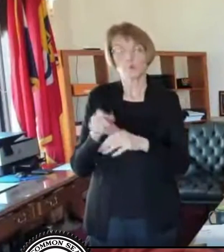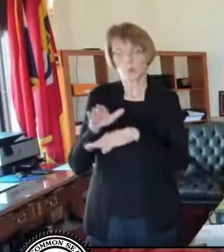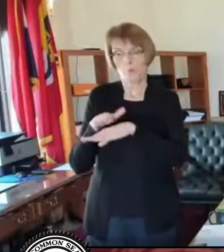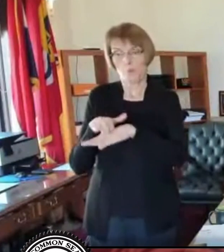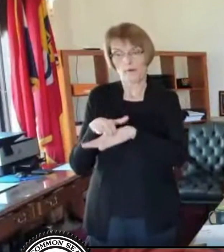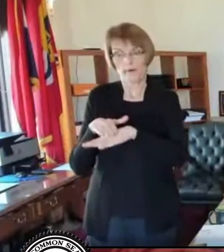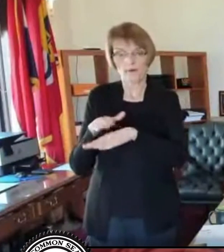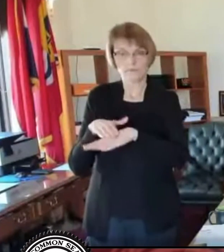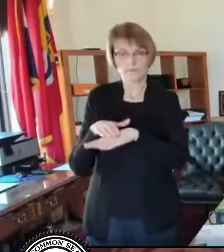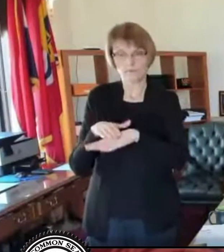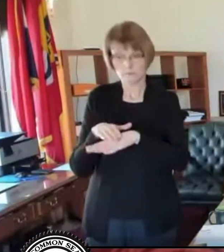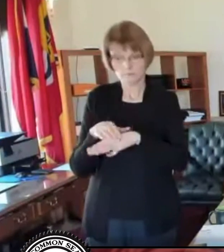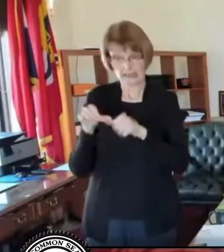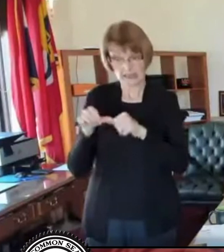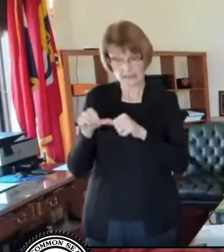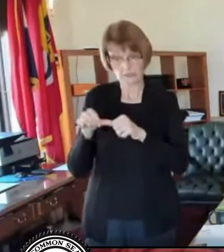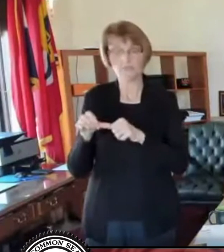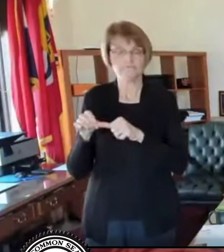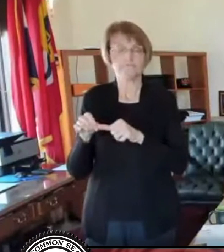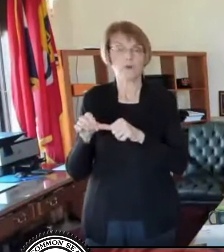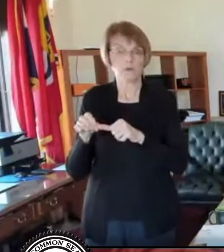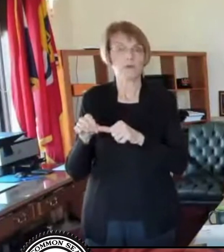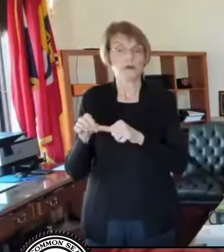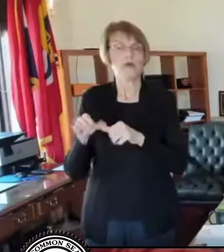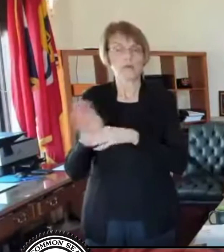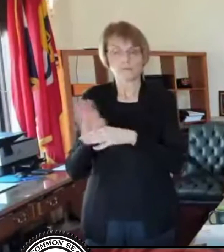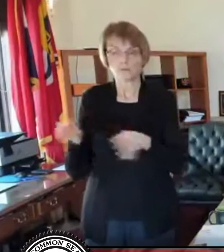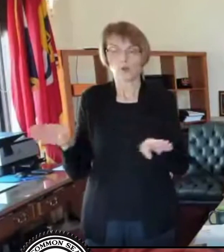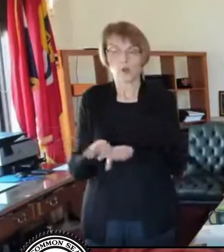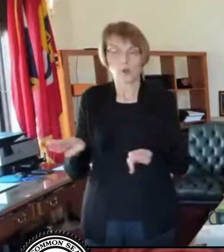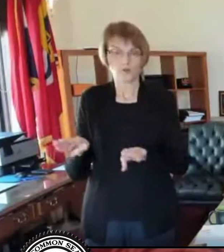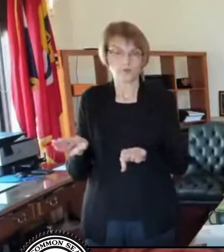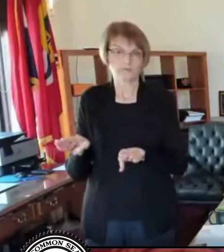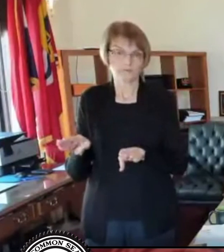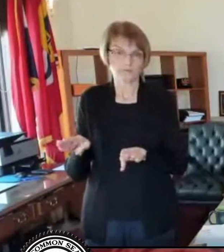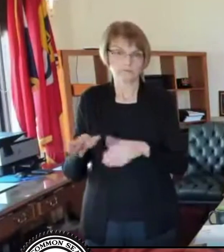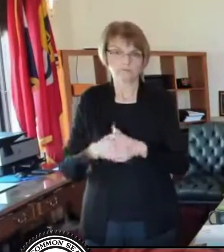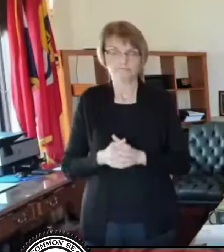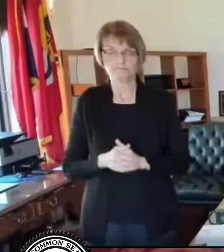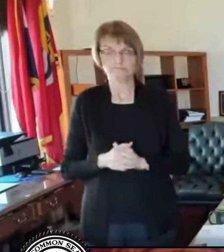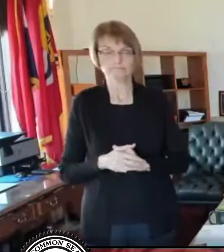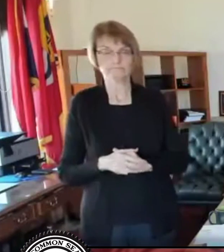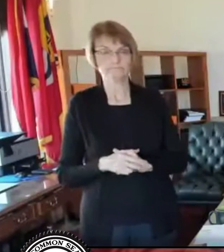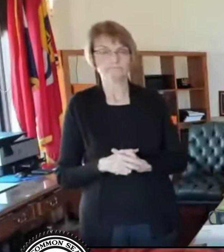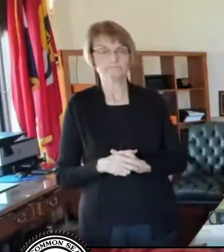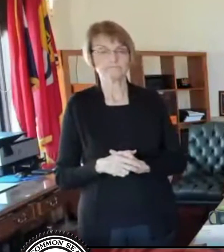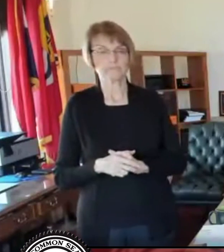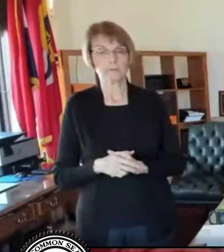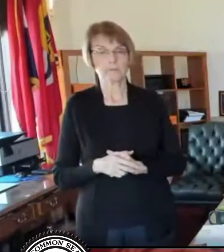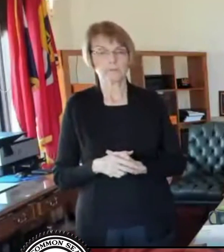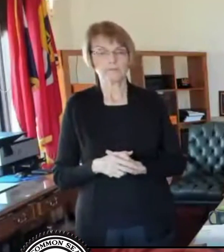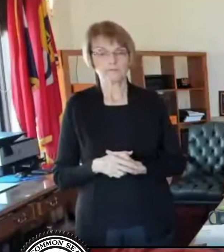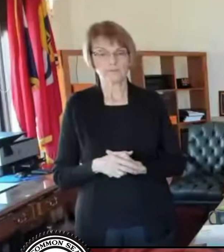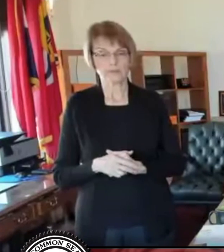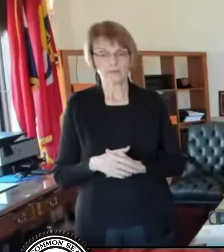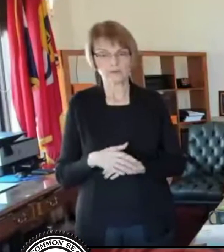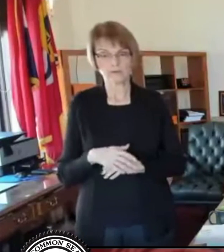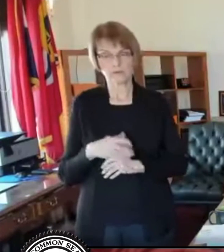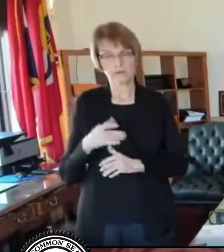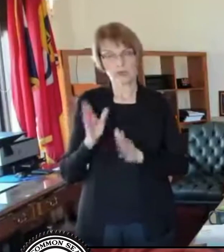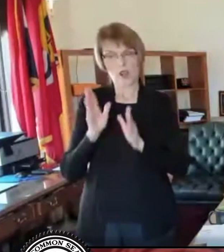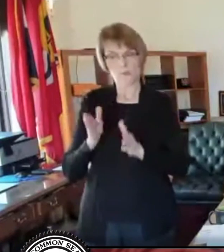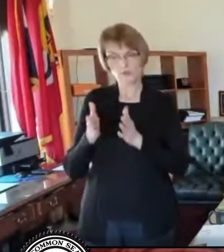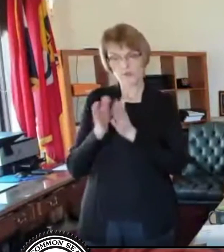do this, but then we can close folks down for not complying with the mitigation strategies. One of your viewers, Mayor,